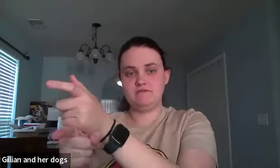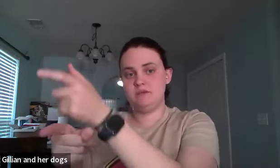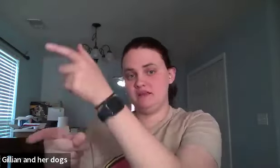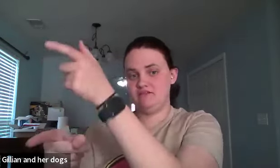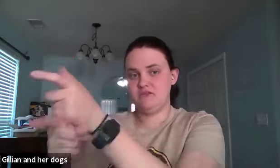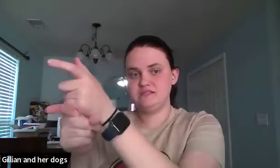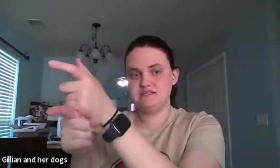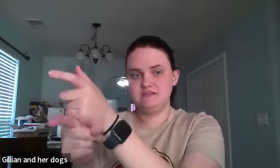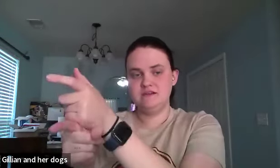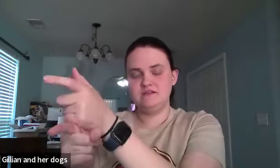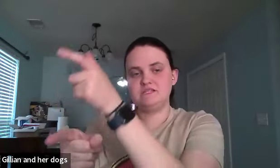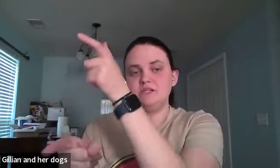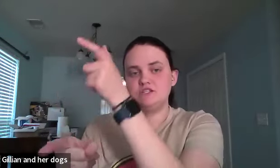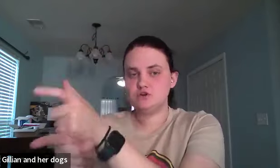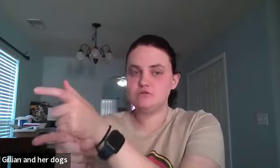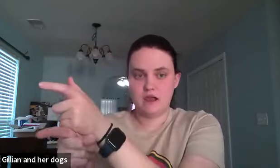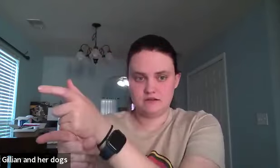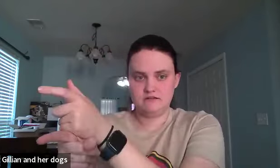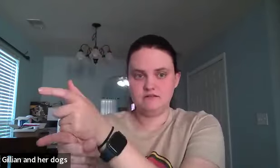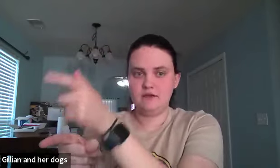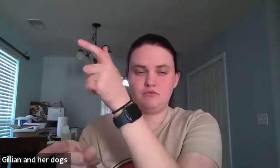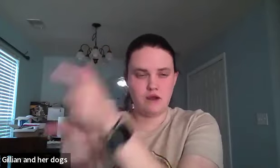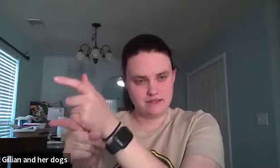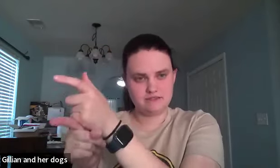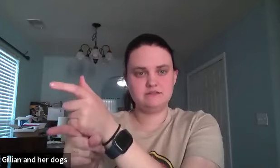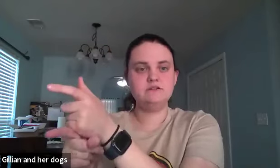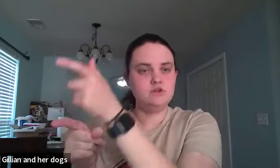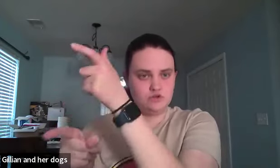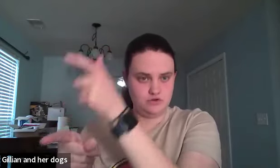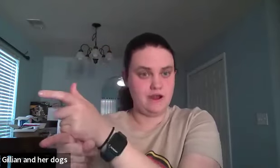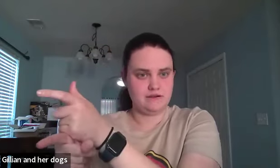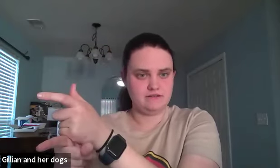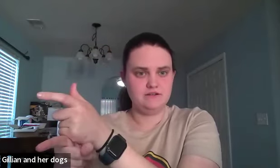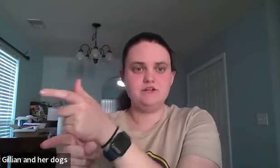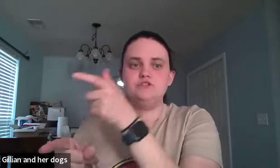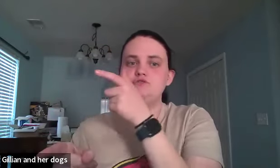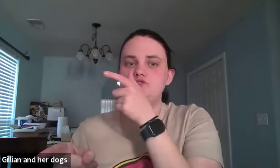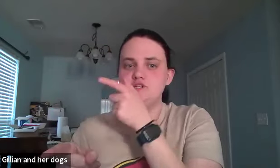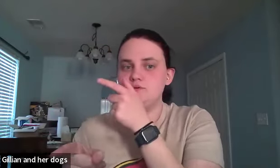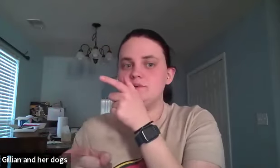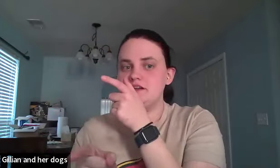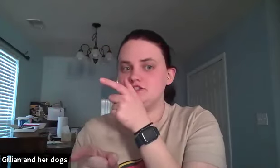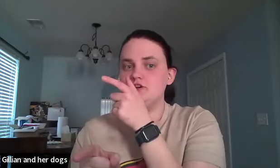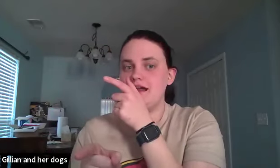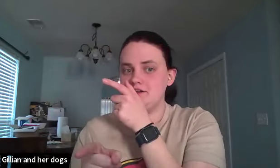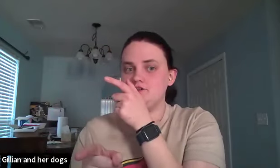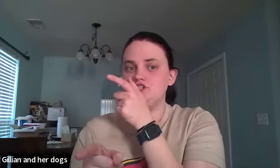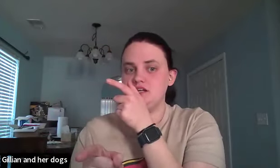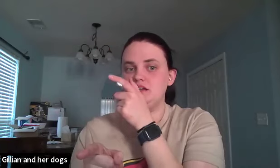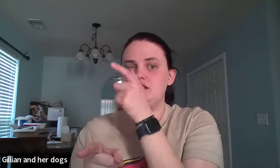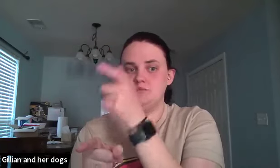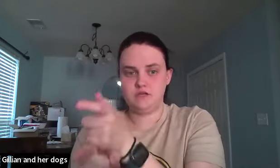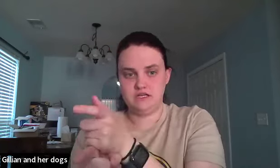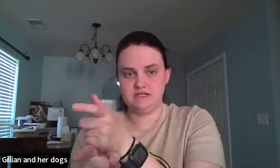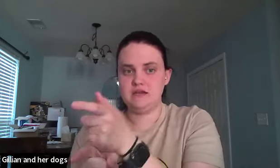from it like this means correct, like right, correct. So you do want to make sure you're at your chin and bringing it